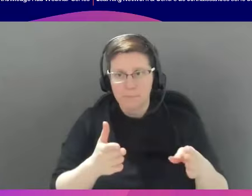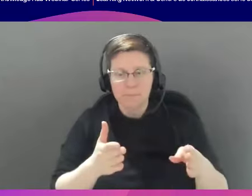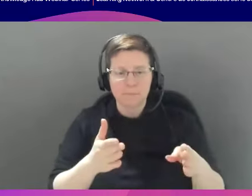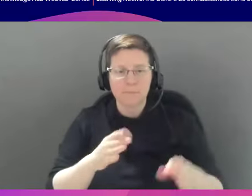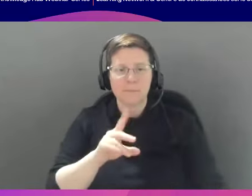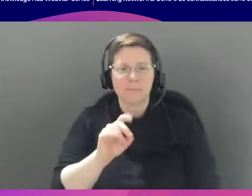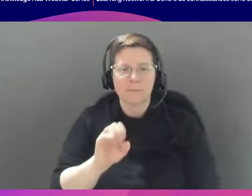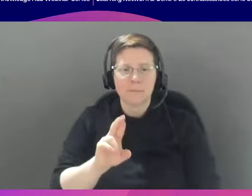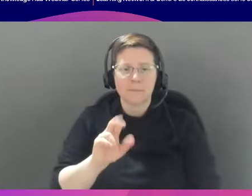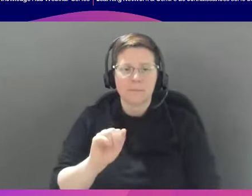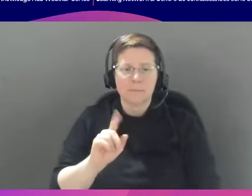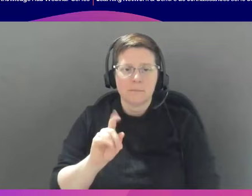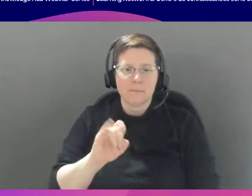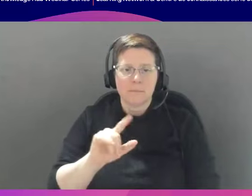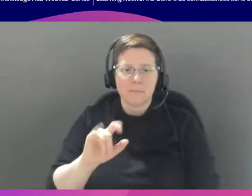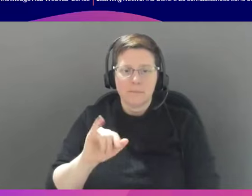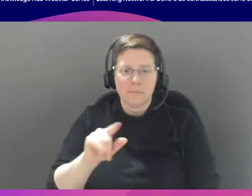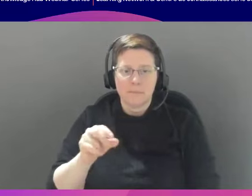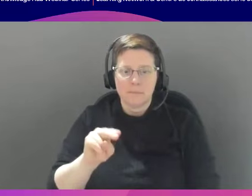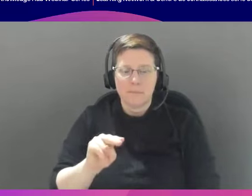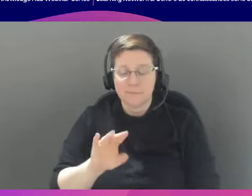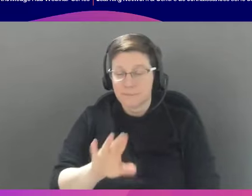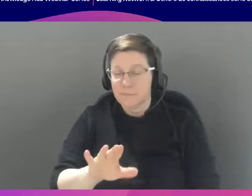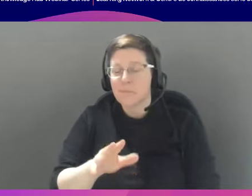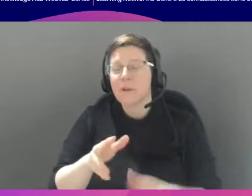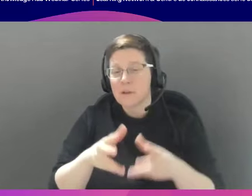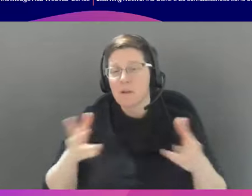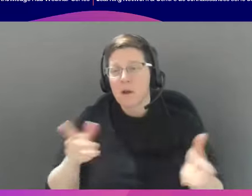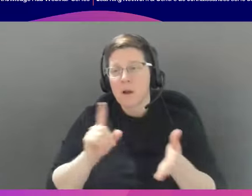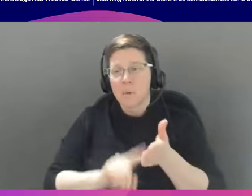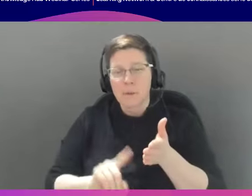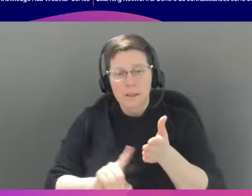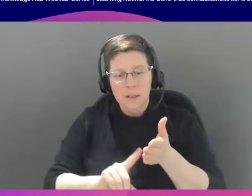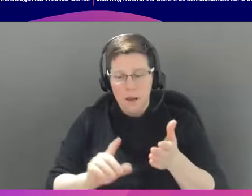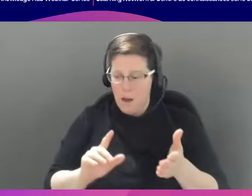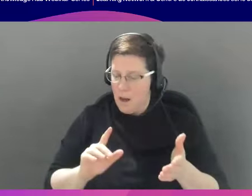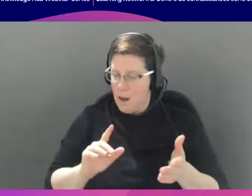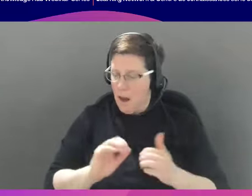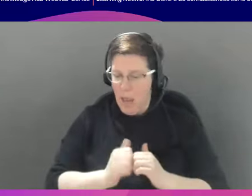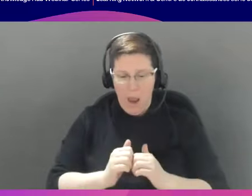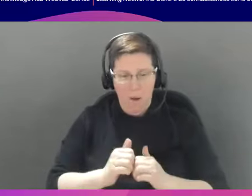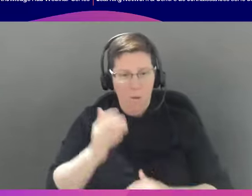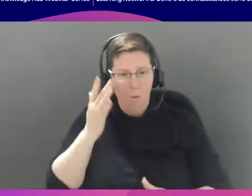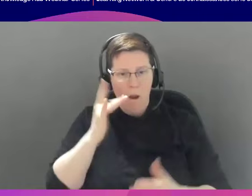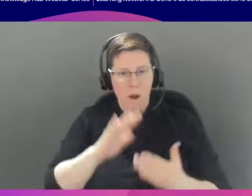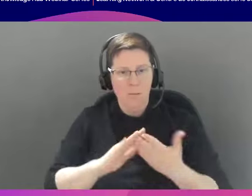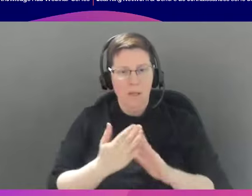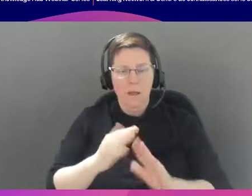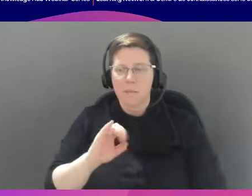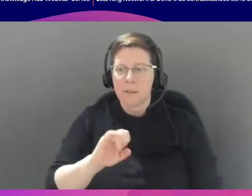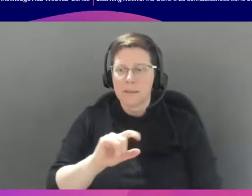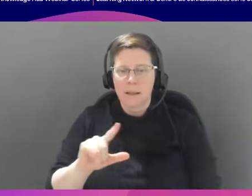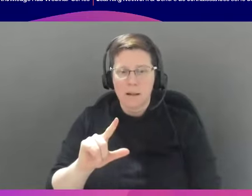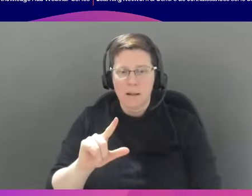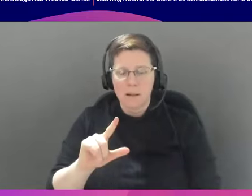much research on how and why people become incels, the behaviors that they do, and the ideologies that